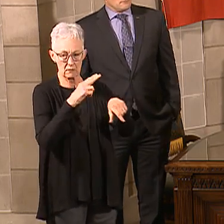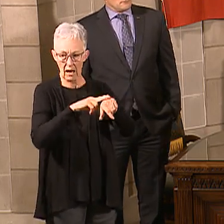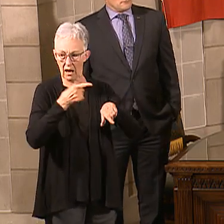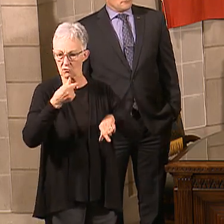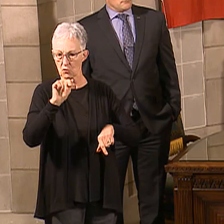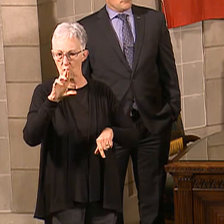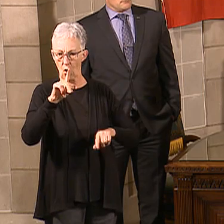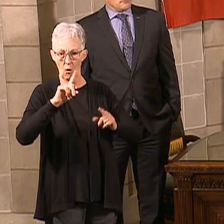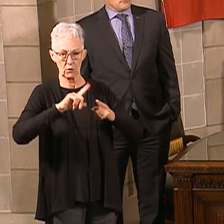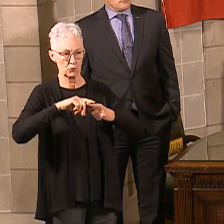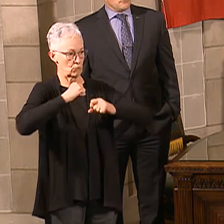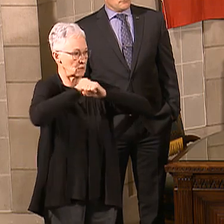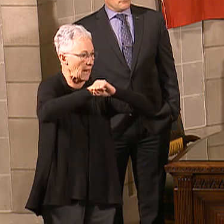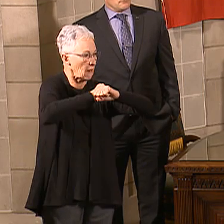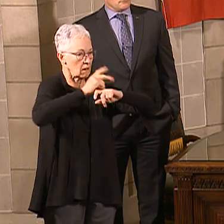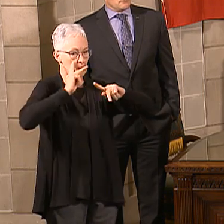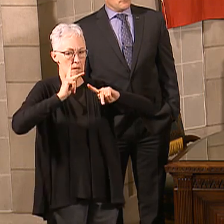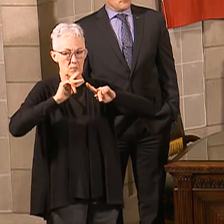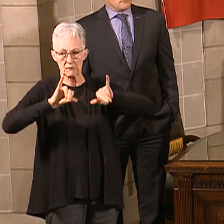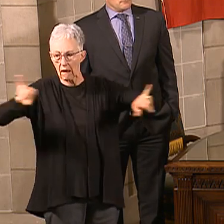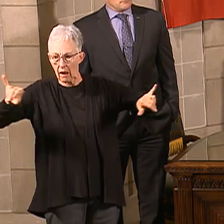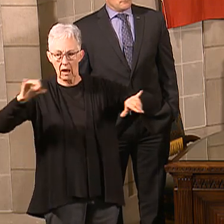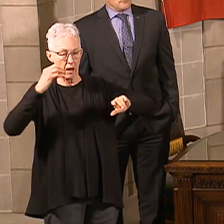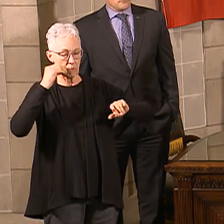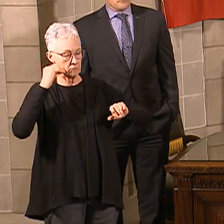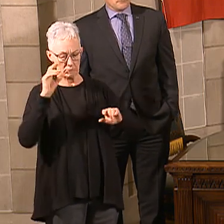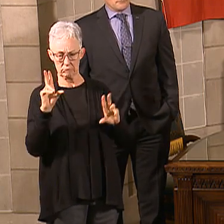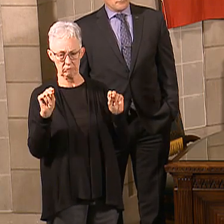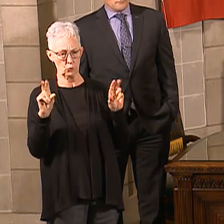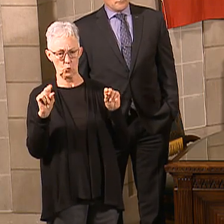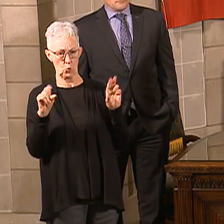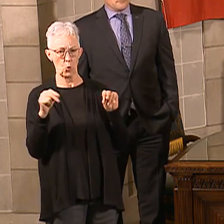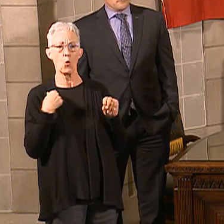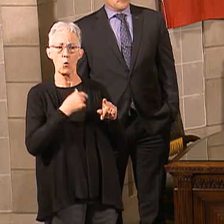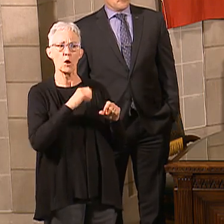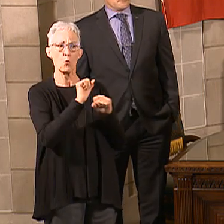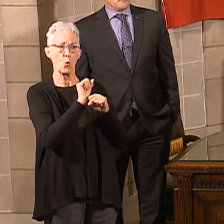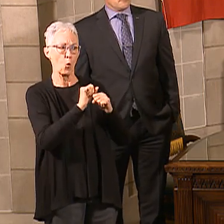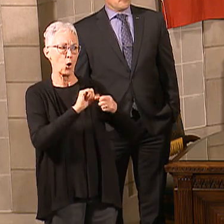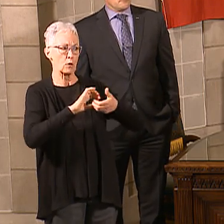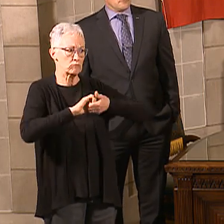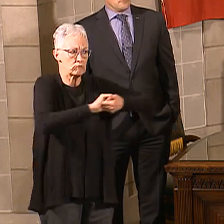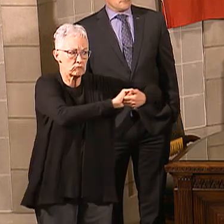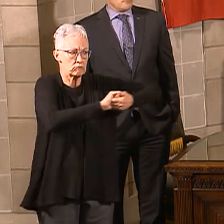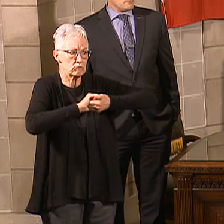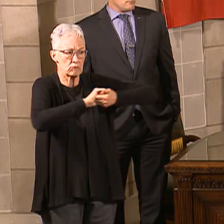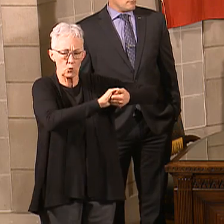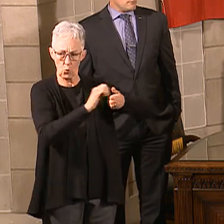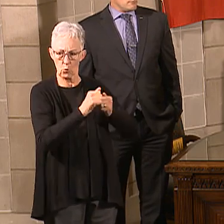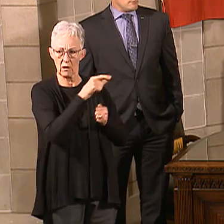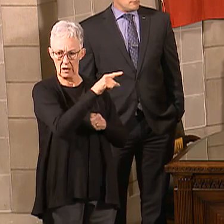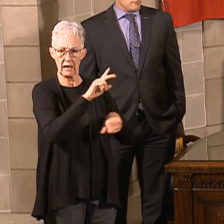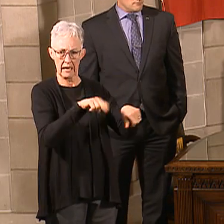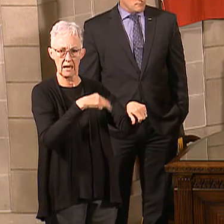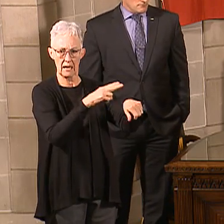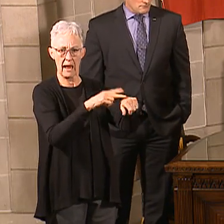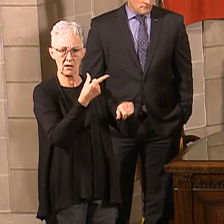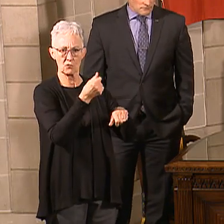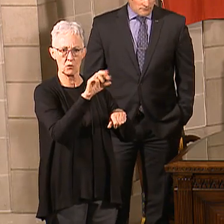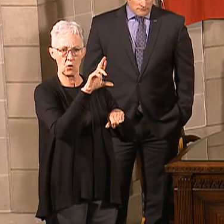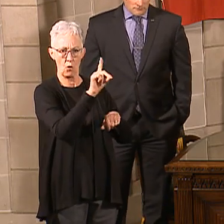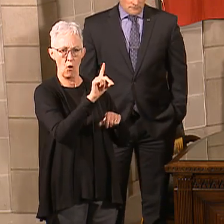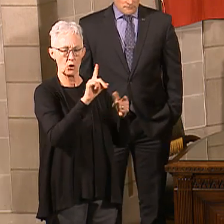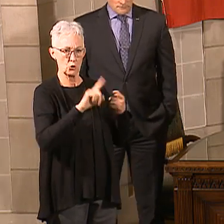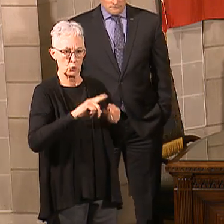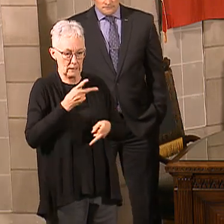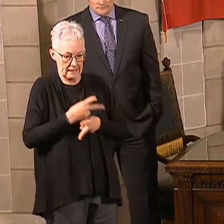We certainly are going to work with our National Guard and the resources they have there to be able to help support what we're doing to respond to the coronavirus. But